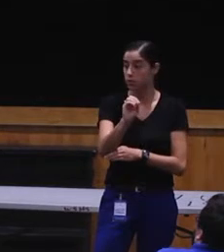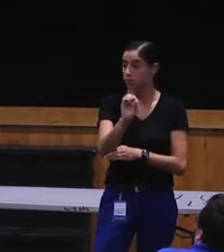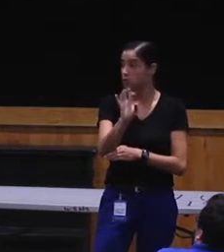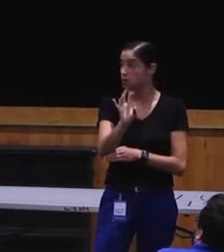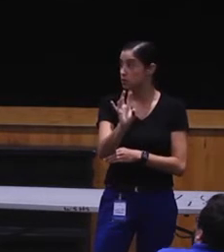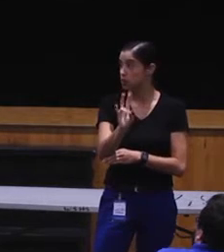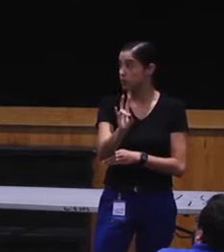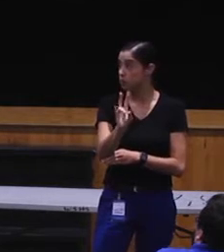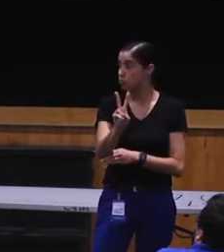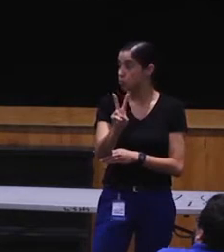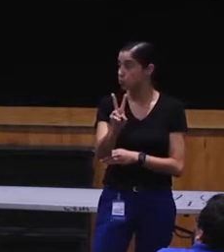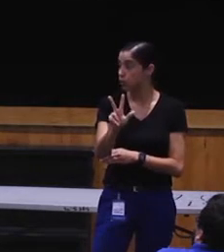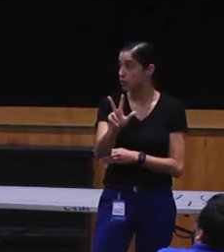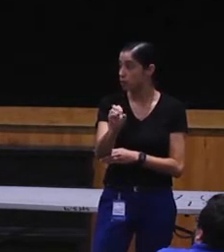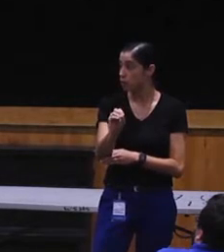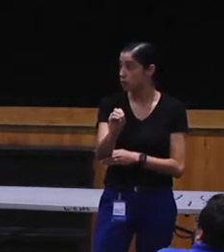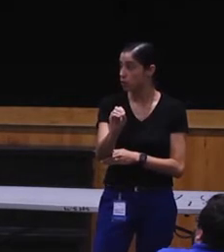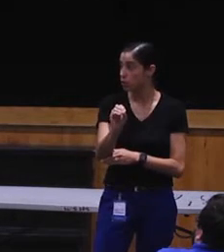407-320-0350.